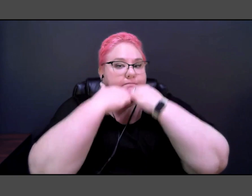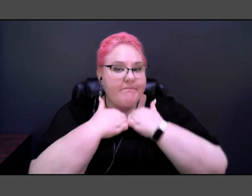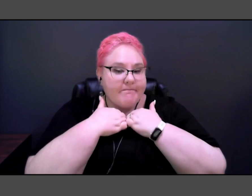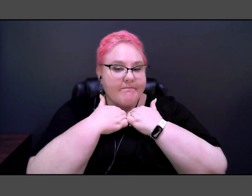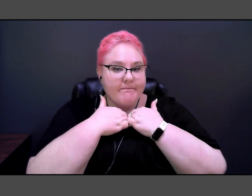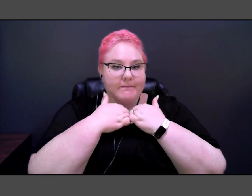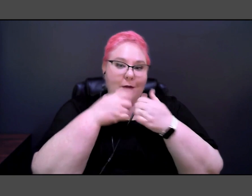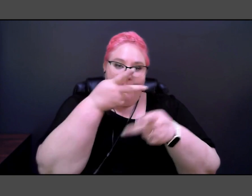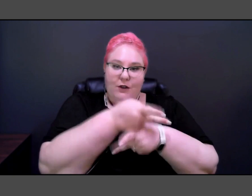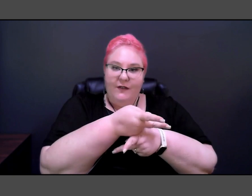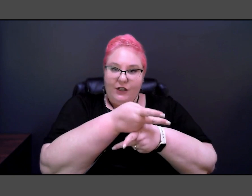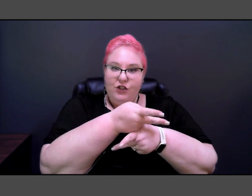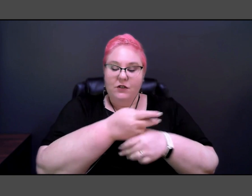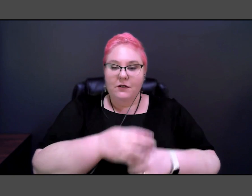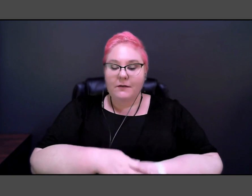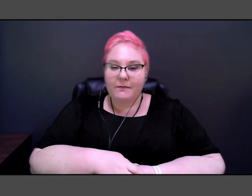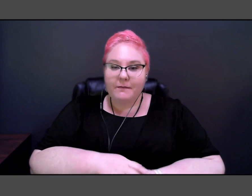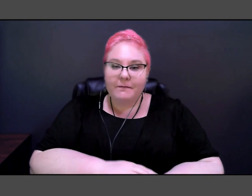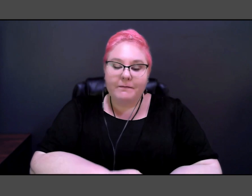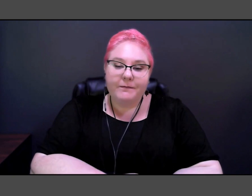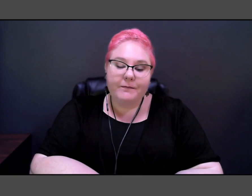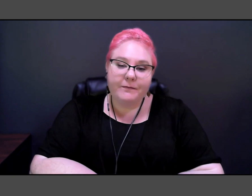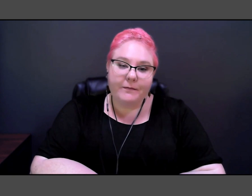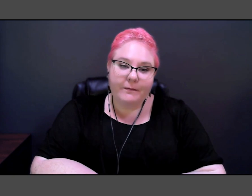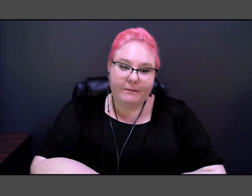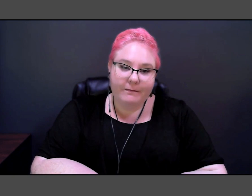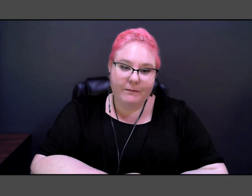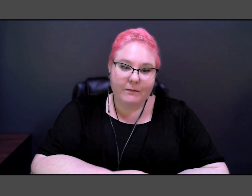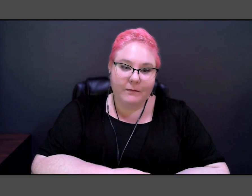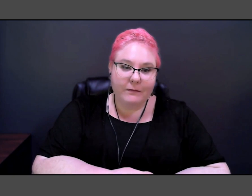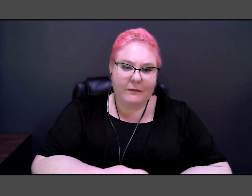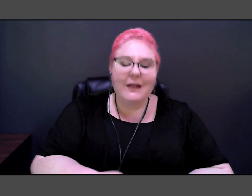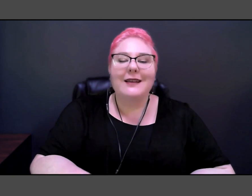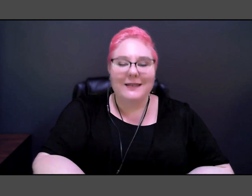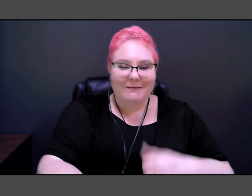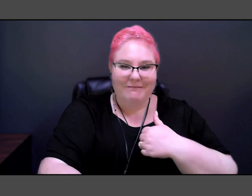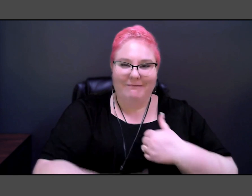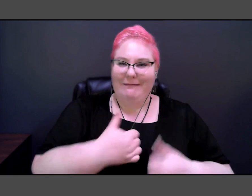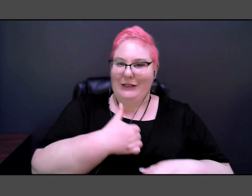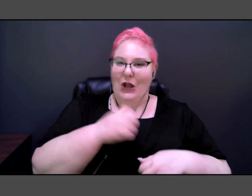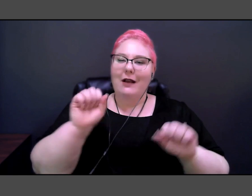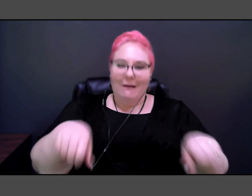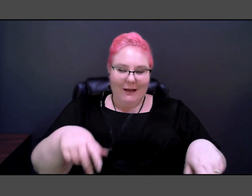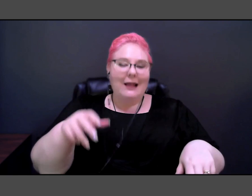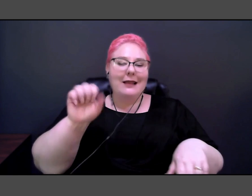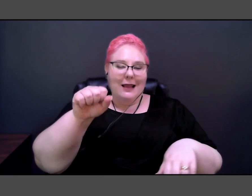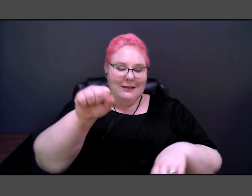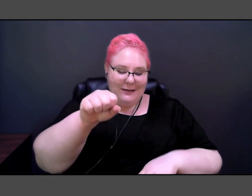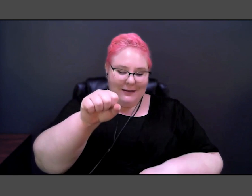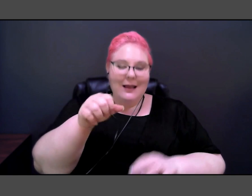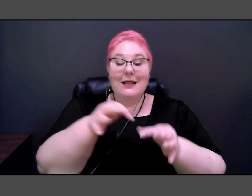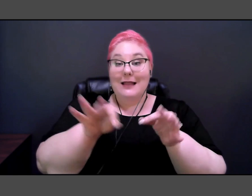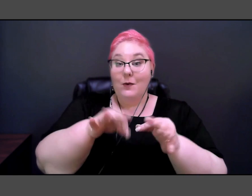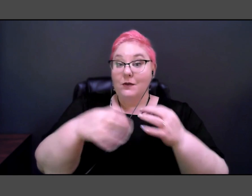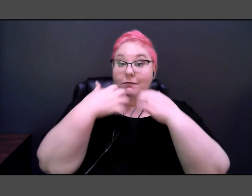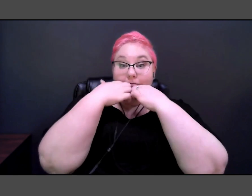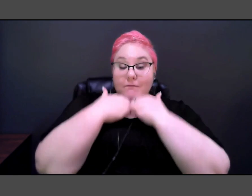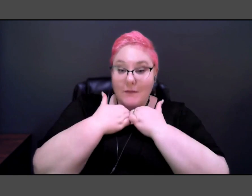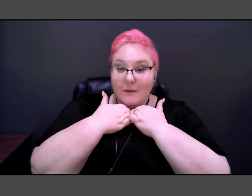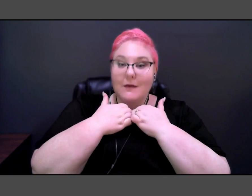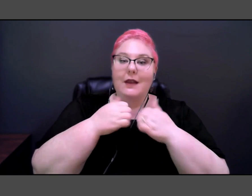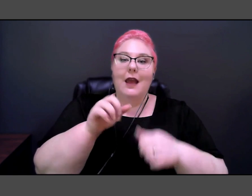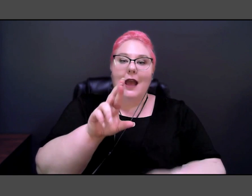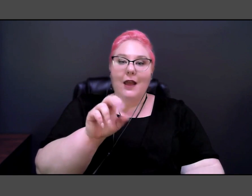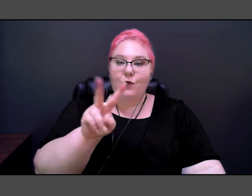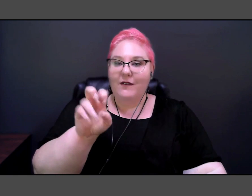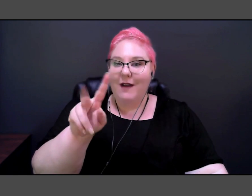yes. I beg your pardon. Yes, native language preservation, revitalization.